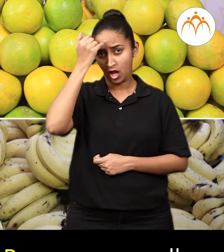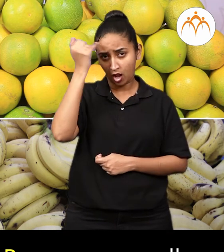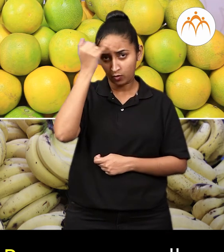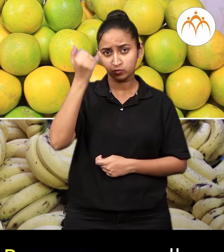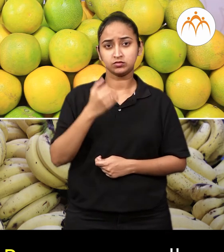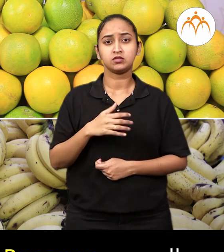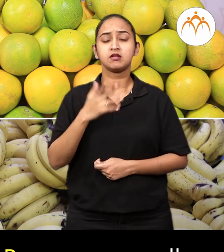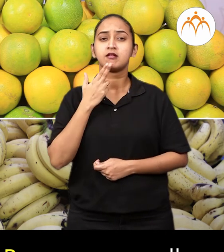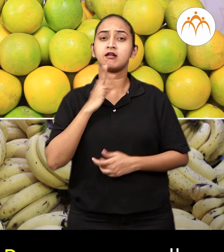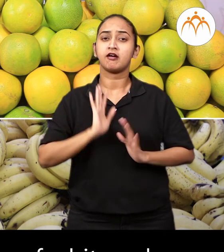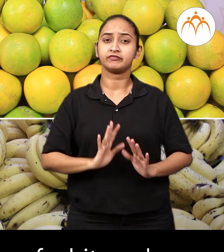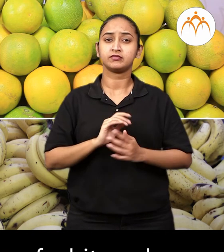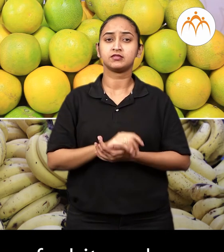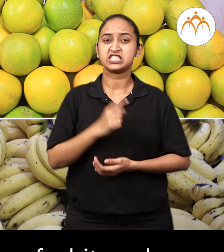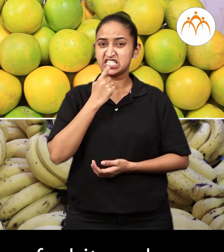yellow.